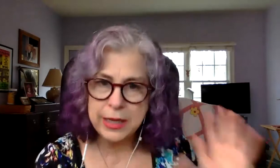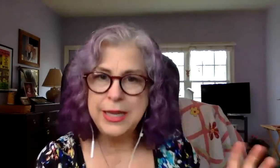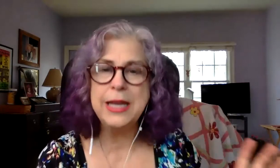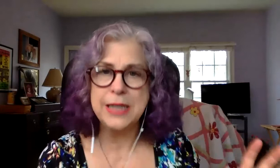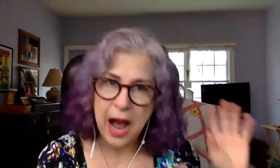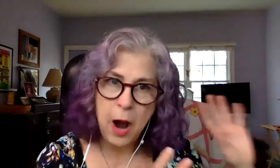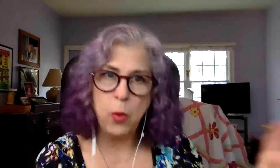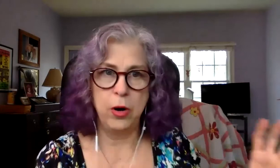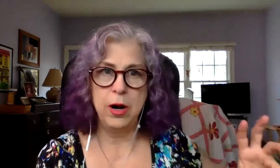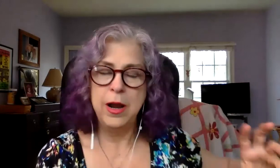get our